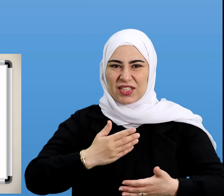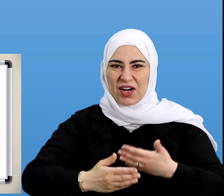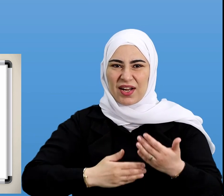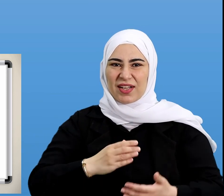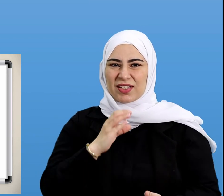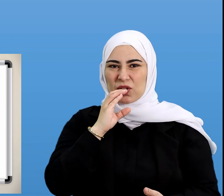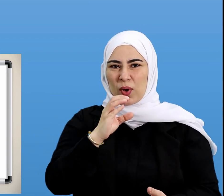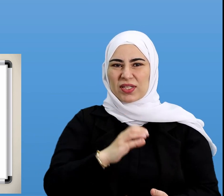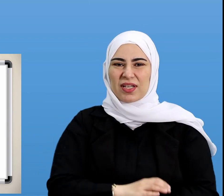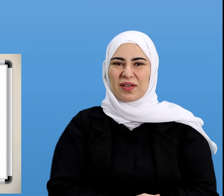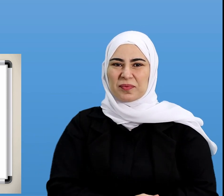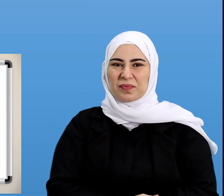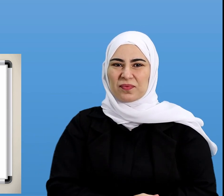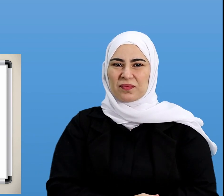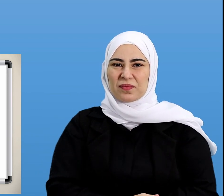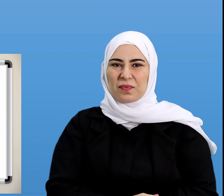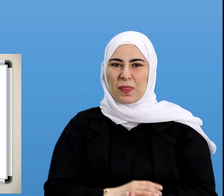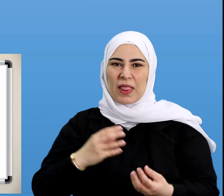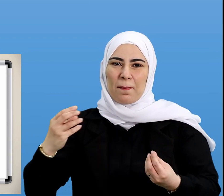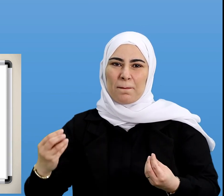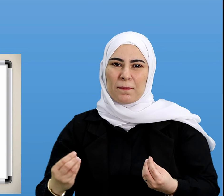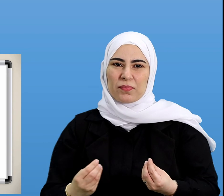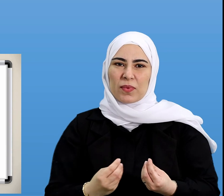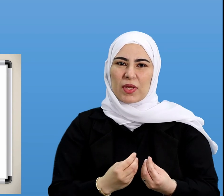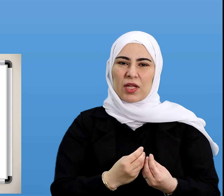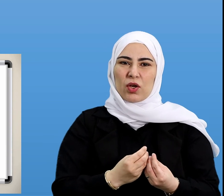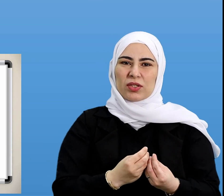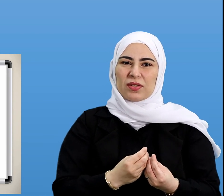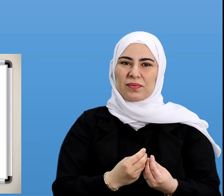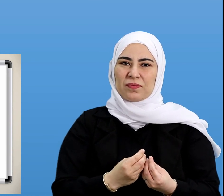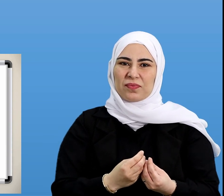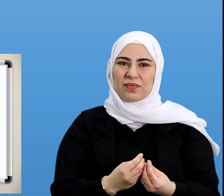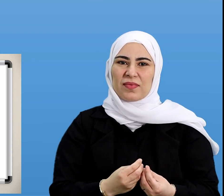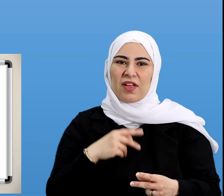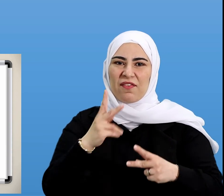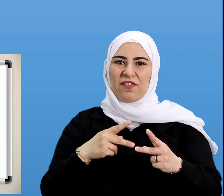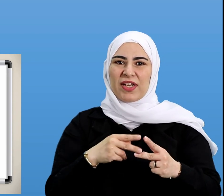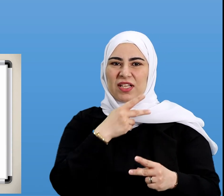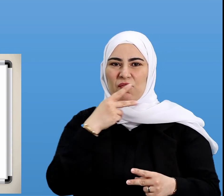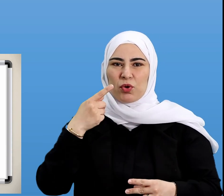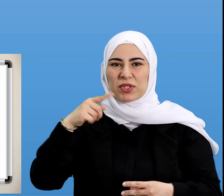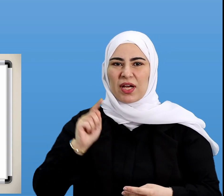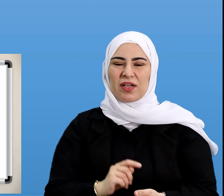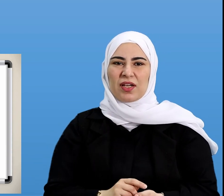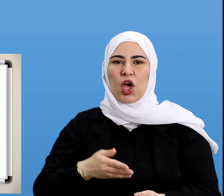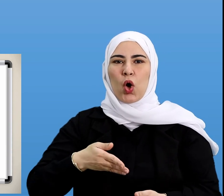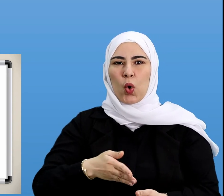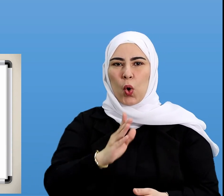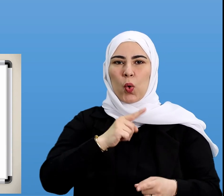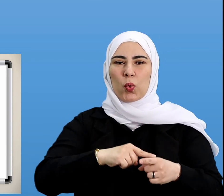The correct answer is go to. If the price of petrol blank again, I will have to stop using my car.